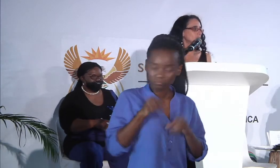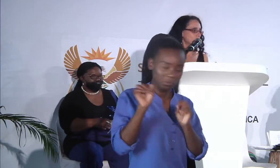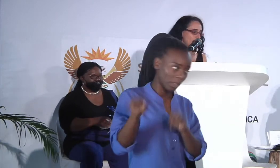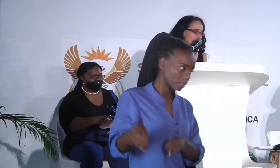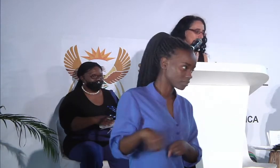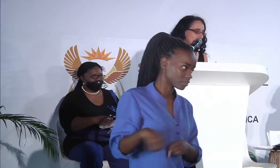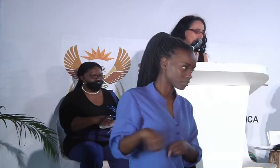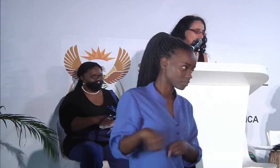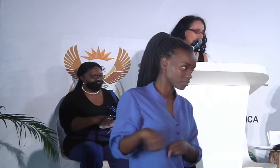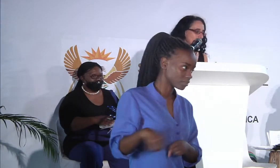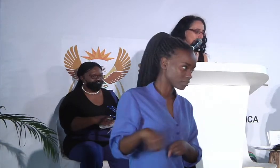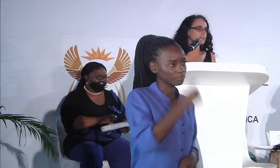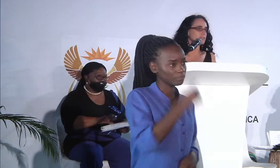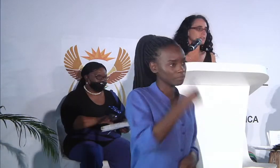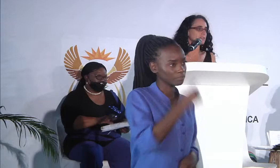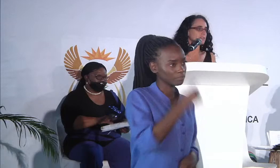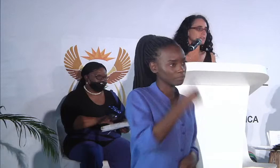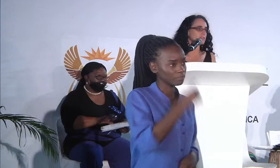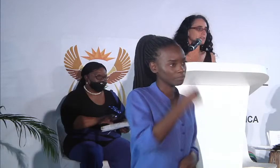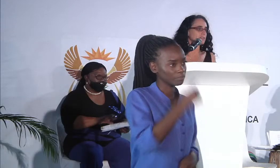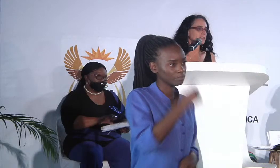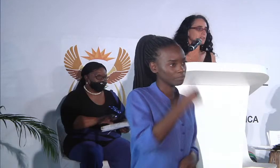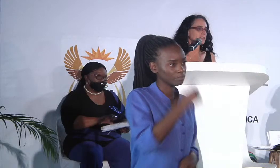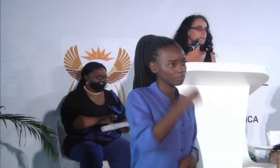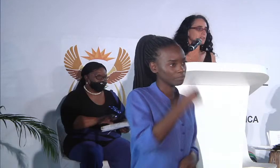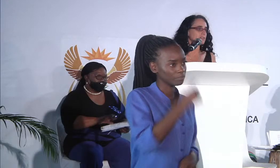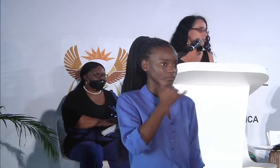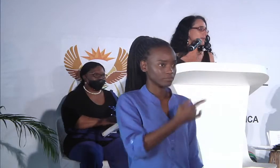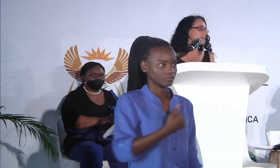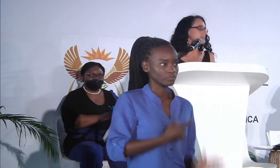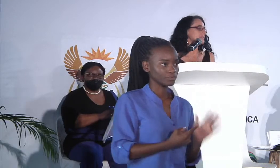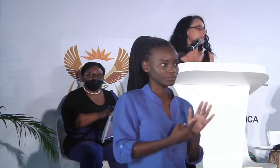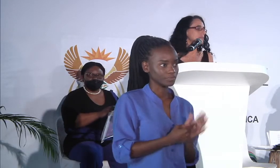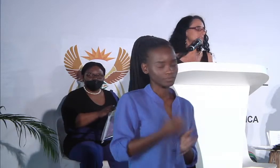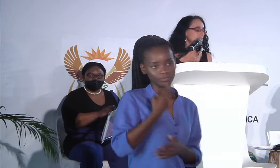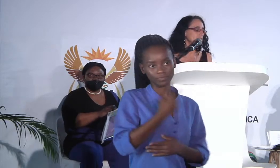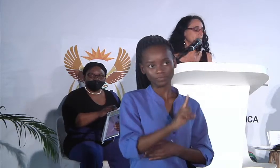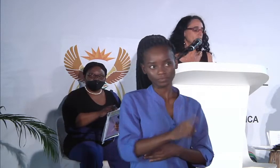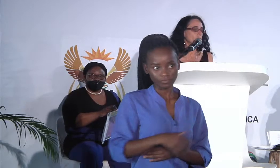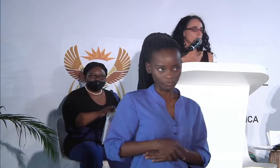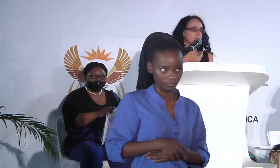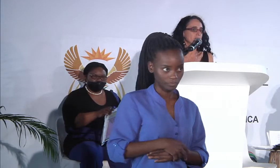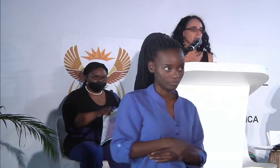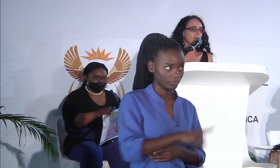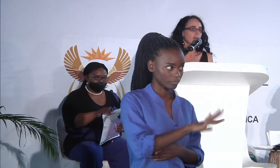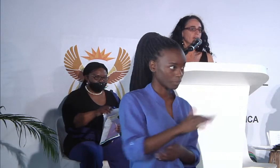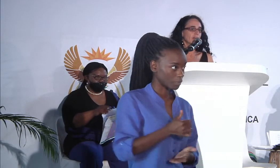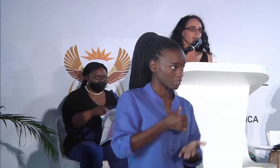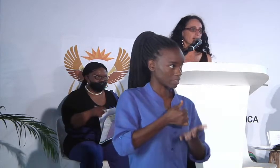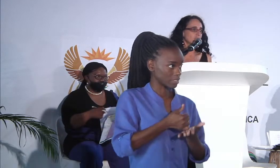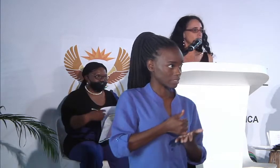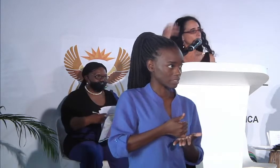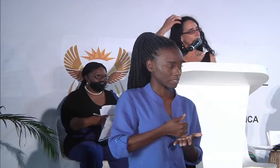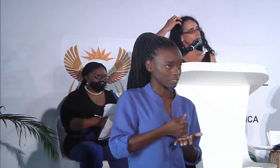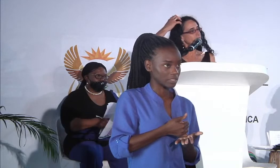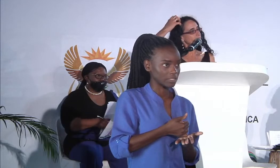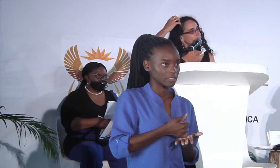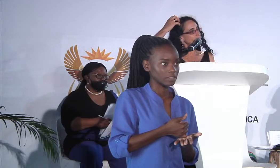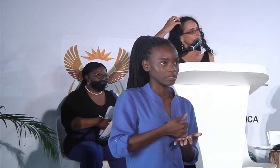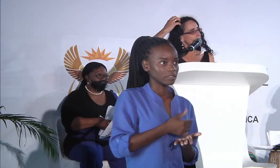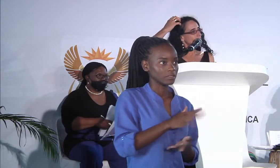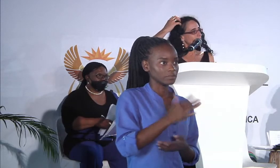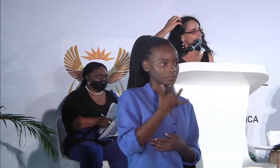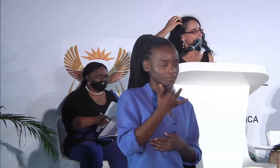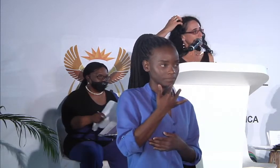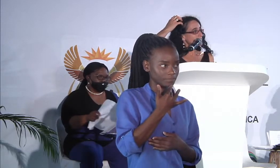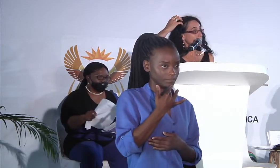to mind and that I just wanted to raise. And the first one is that we sit at the moment in a country where we feel